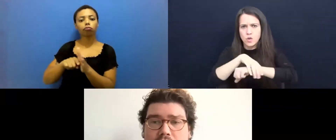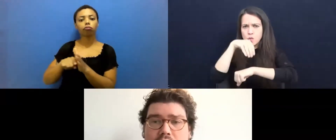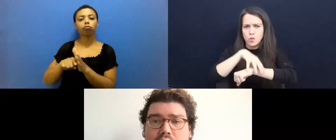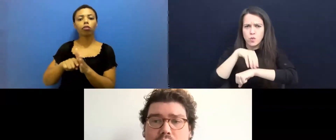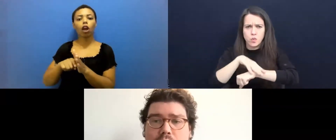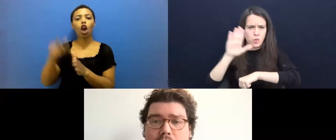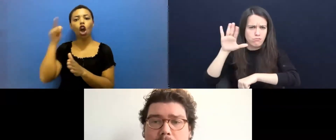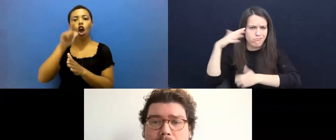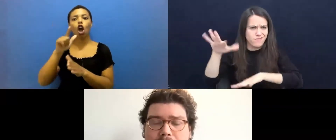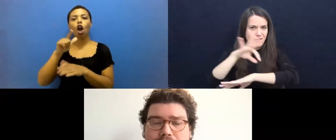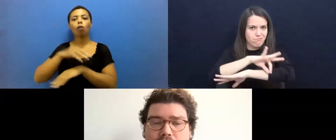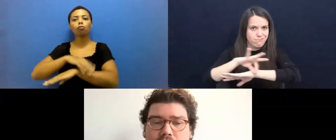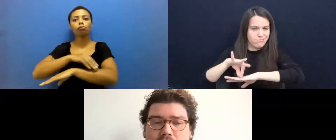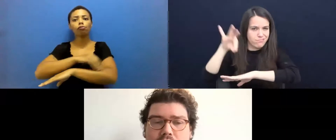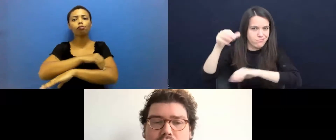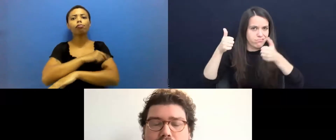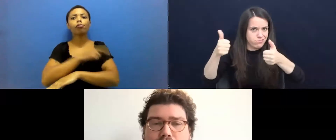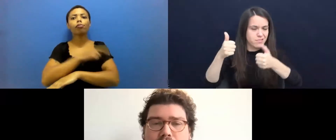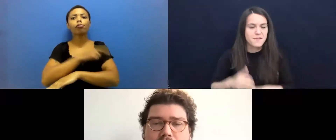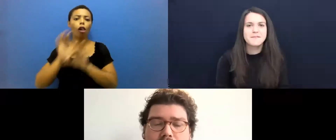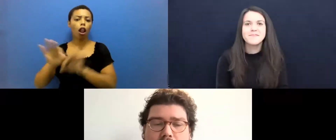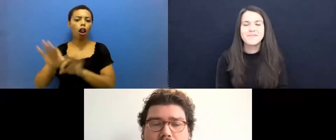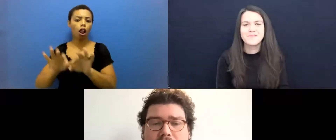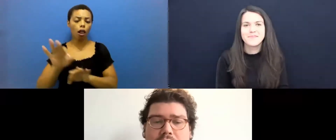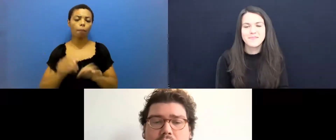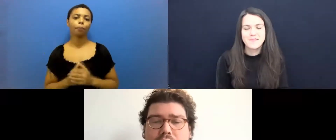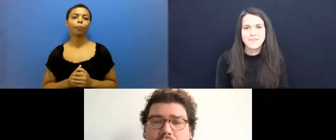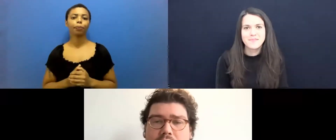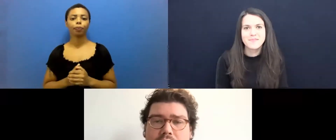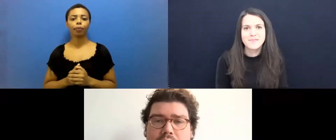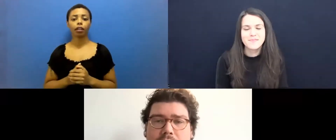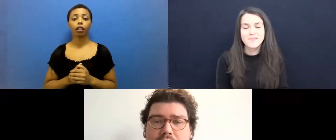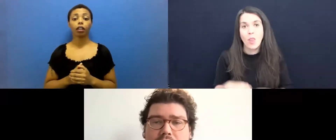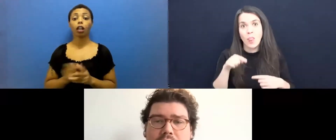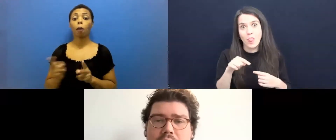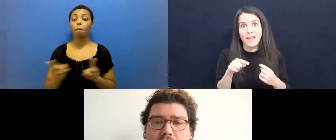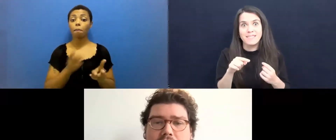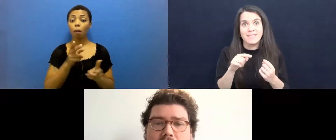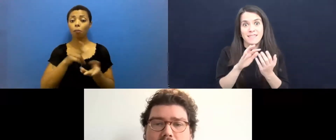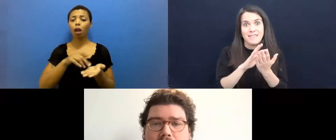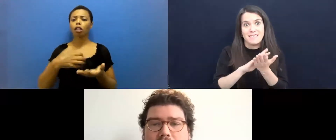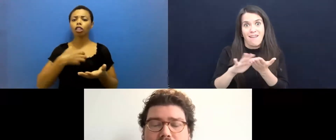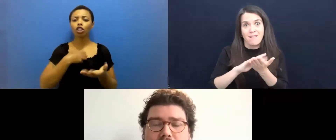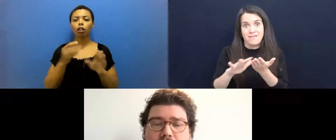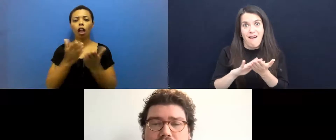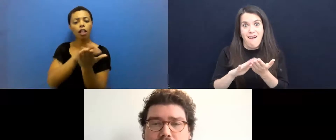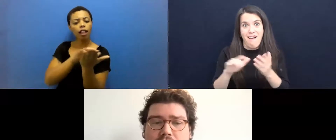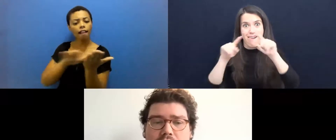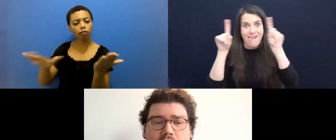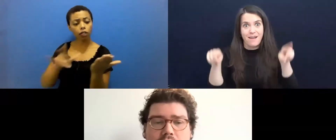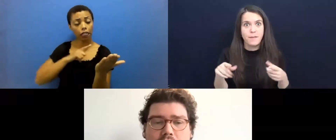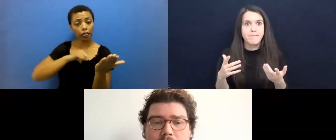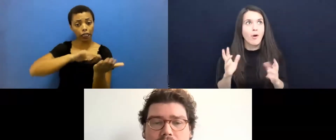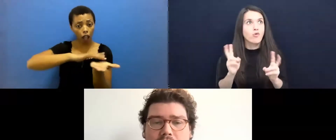Textiles. So through these tactile overlays, the person can use the touch